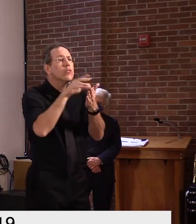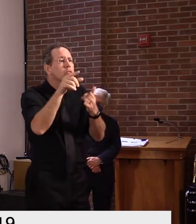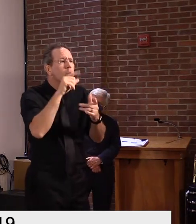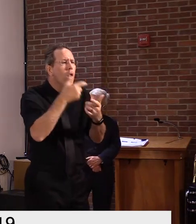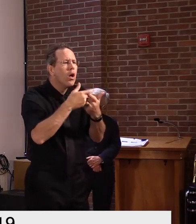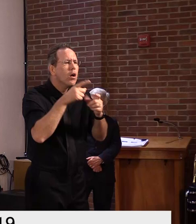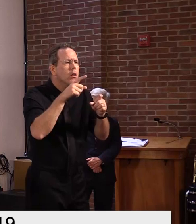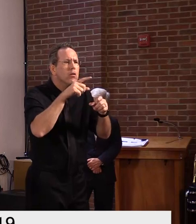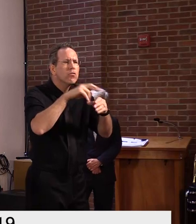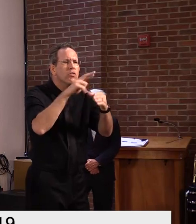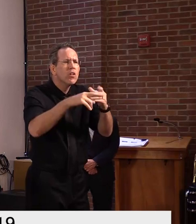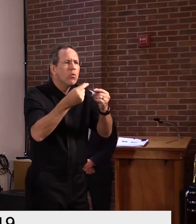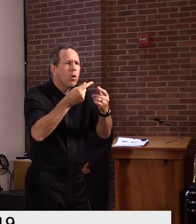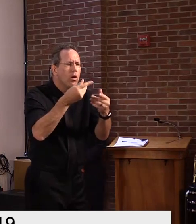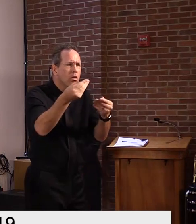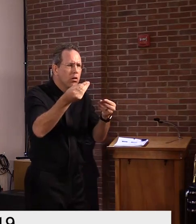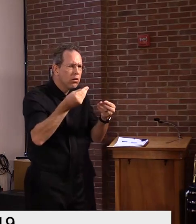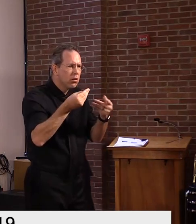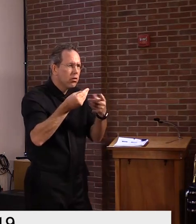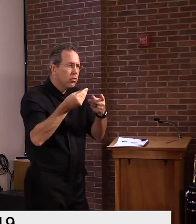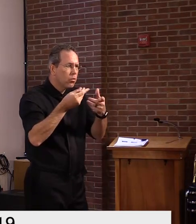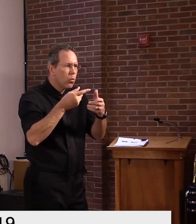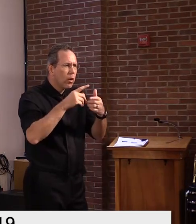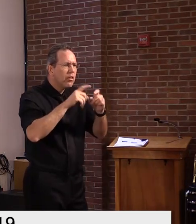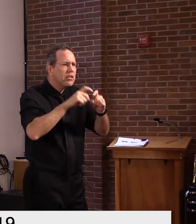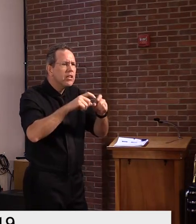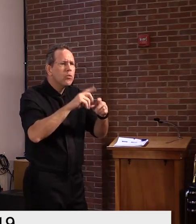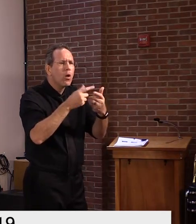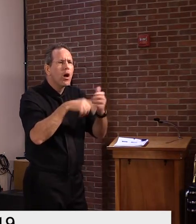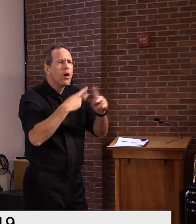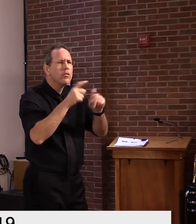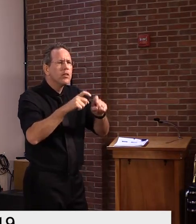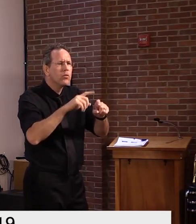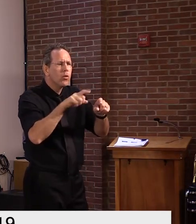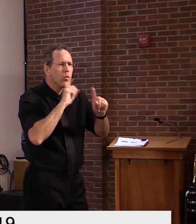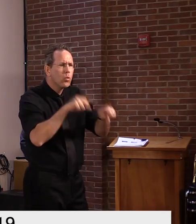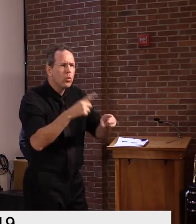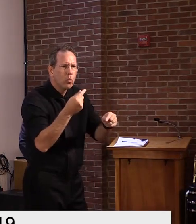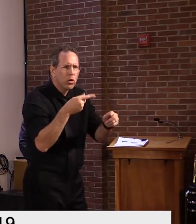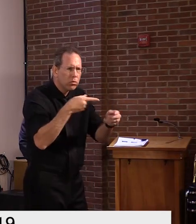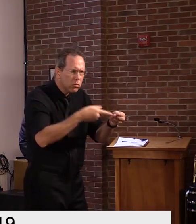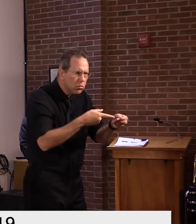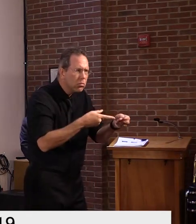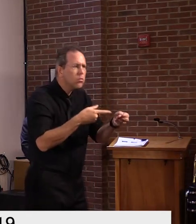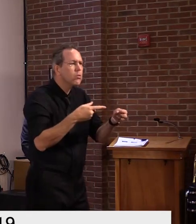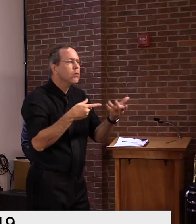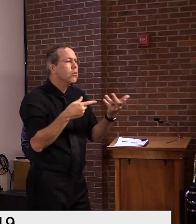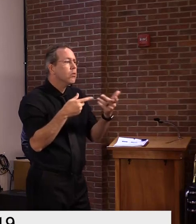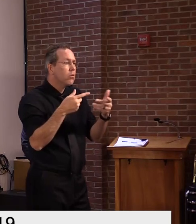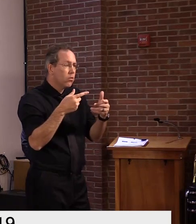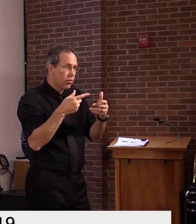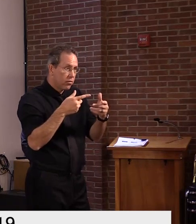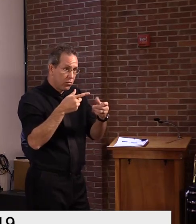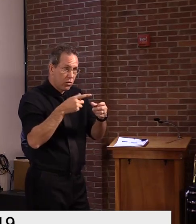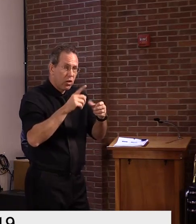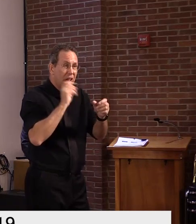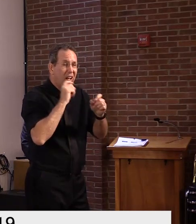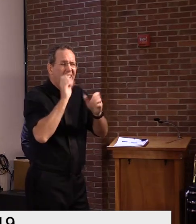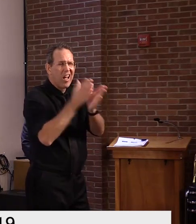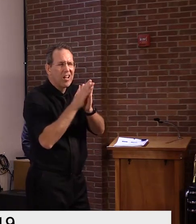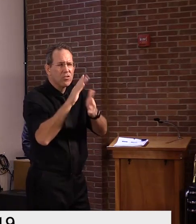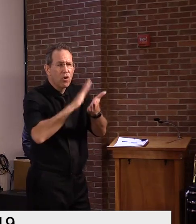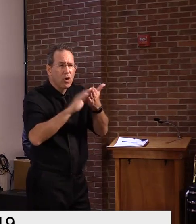ordering clinician, if you will. So they're usually in contact with us pretty quickly anyways and want to